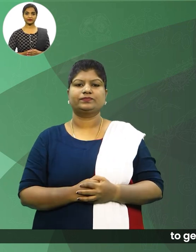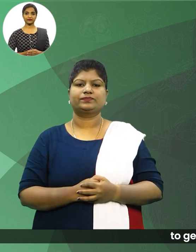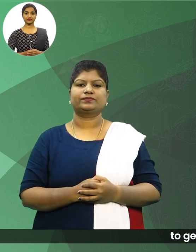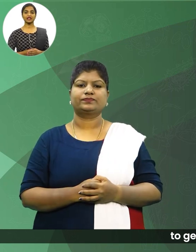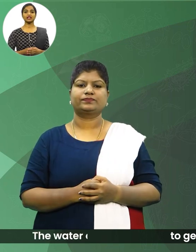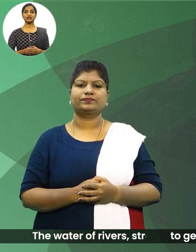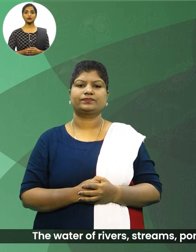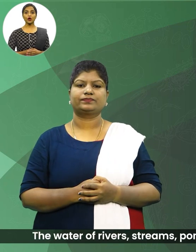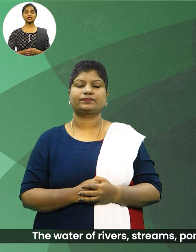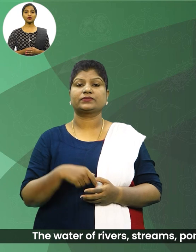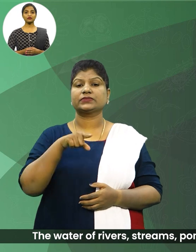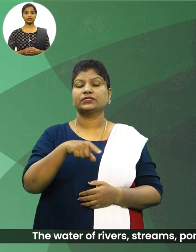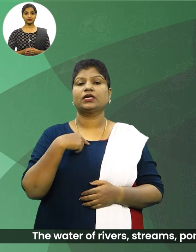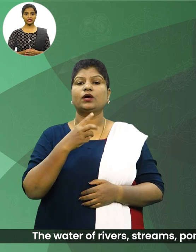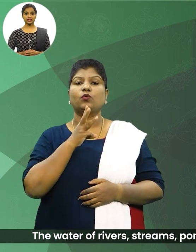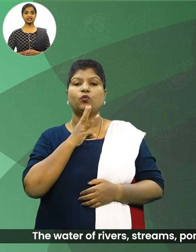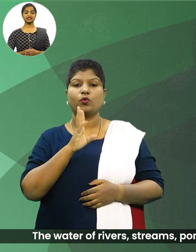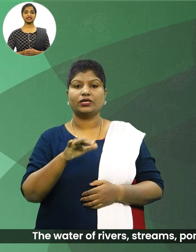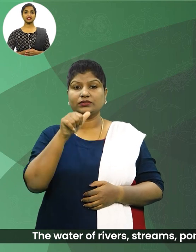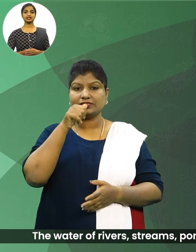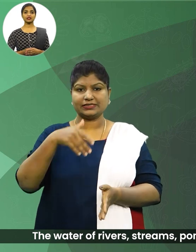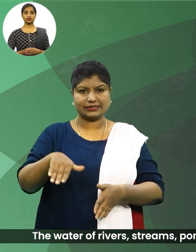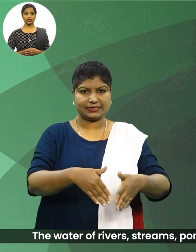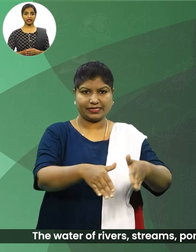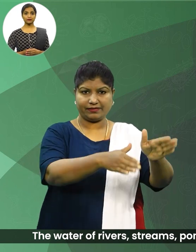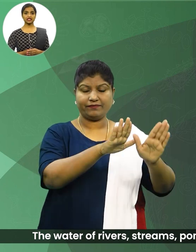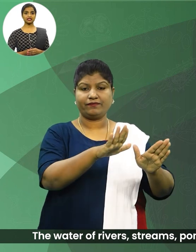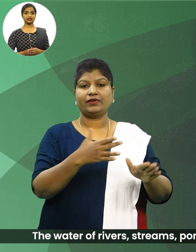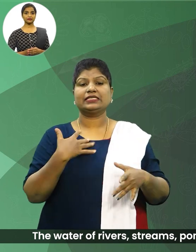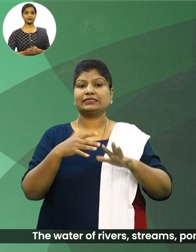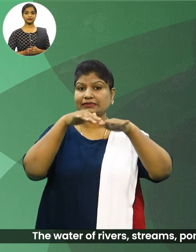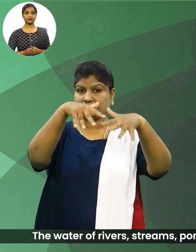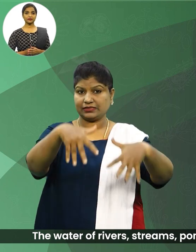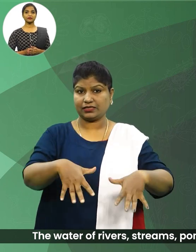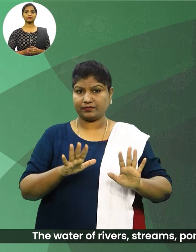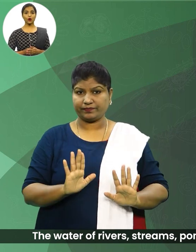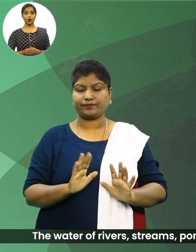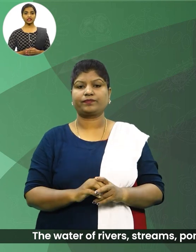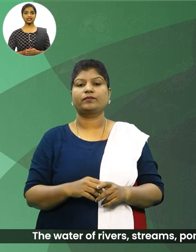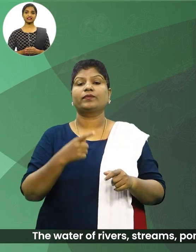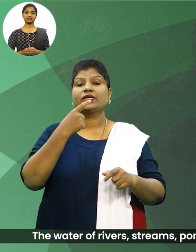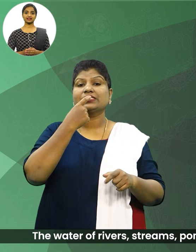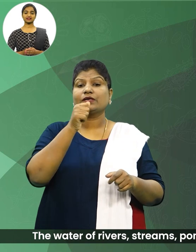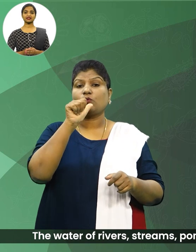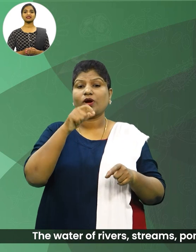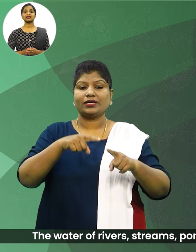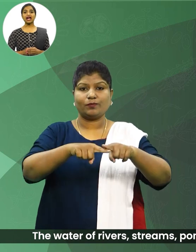The water of rivers, streams, ponds